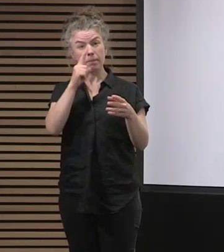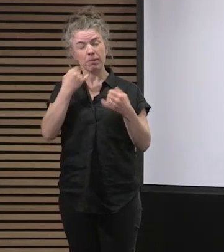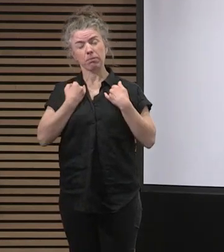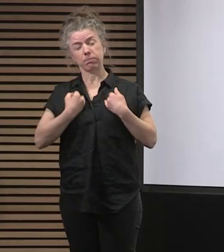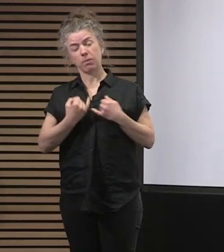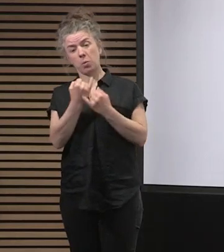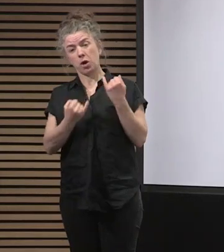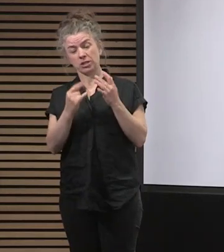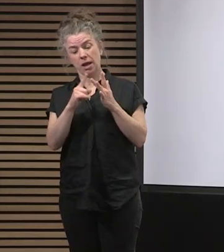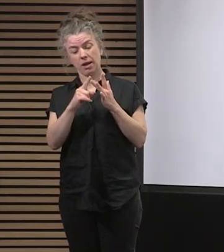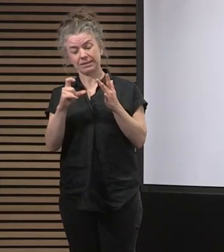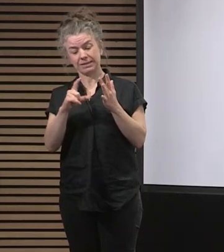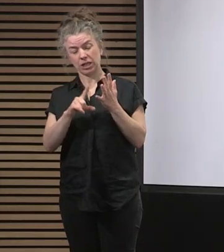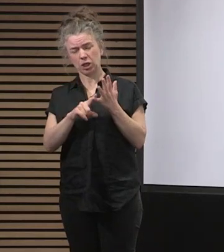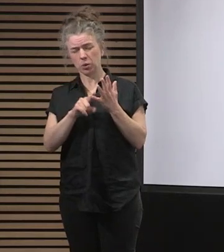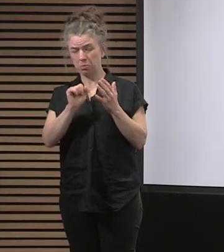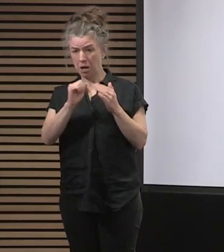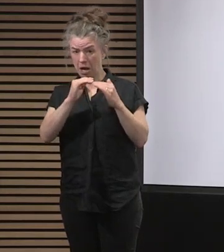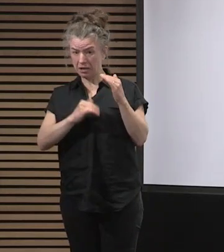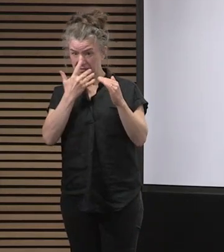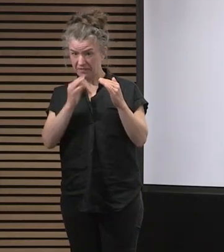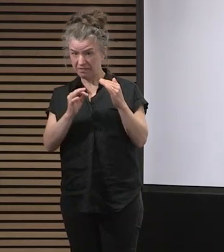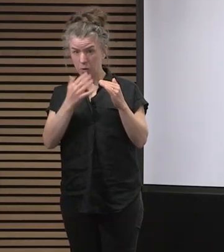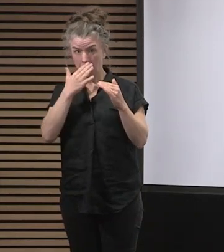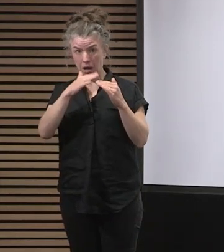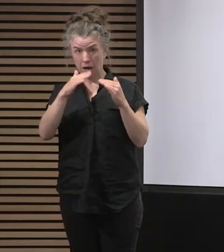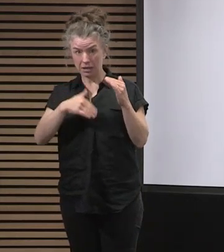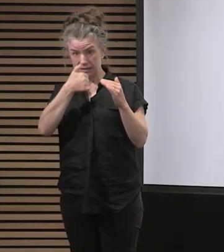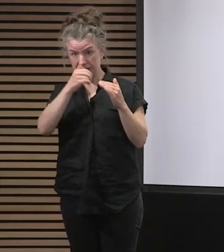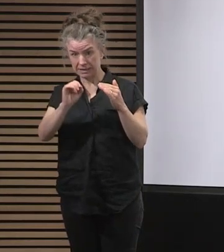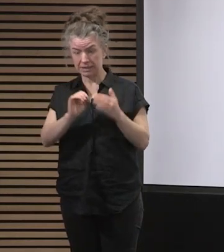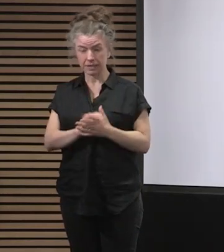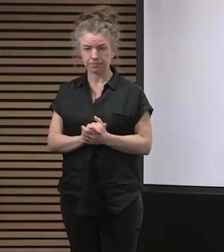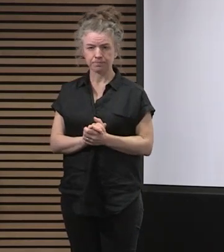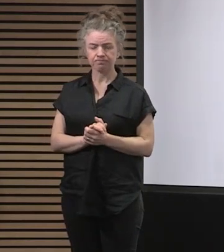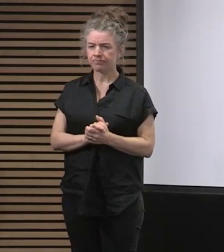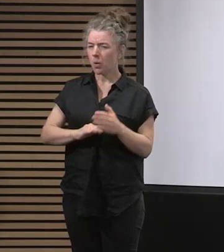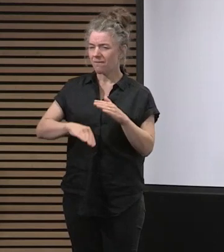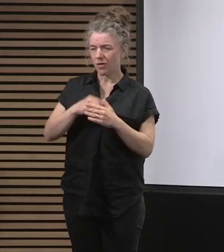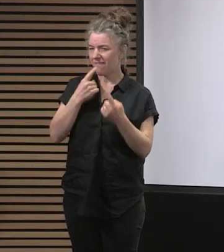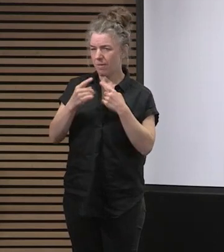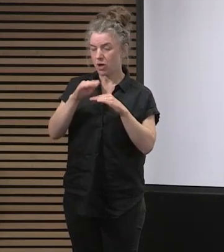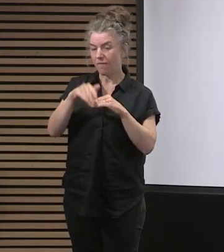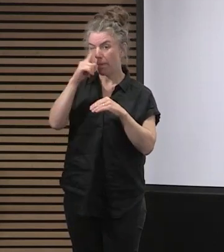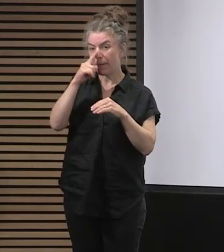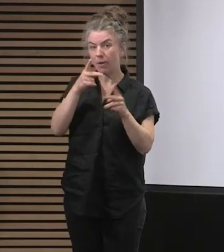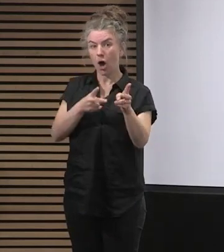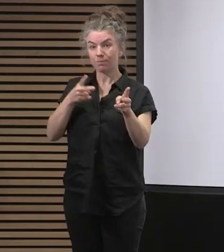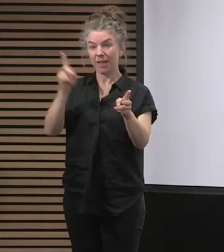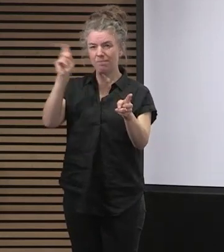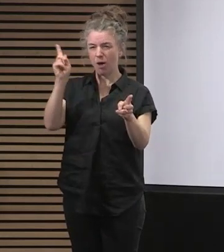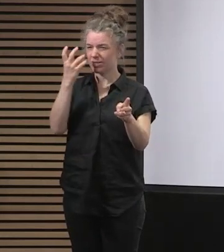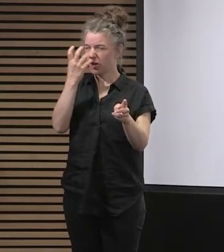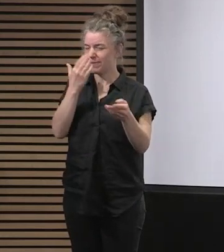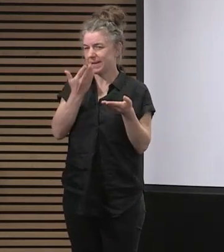don't have any demographic information about the people in ICU or indeed the people in hospital, so I can't provide that